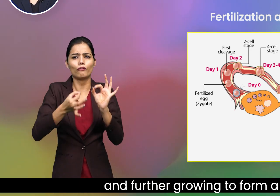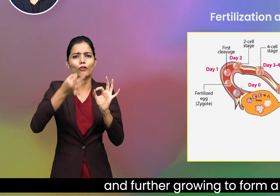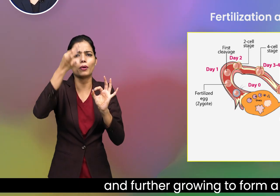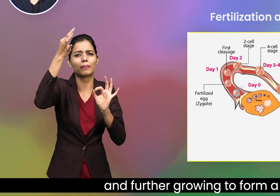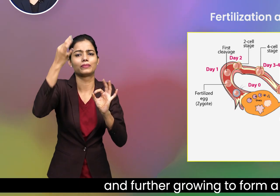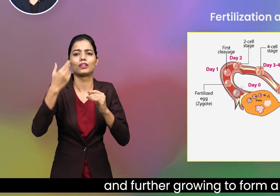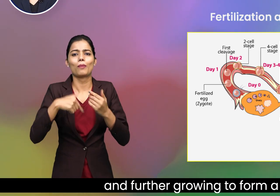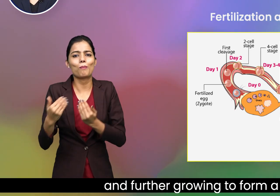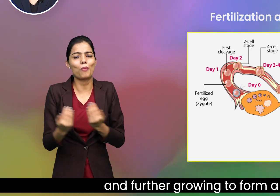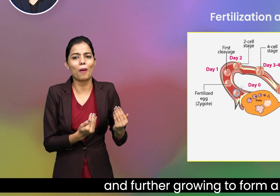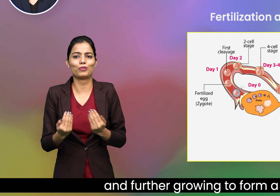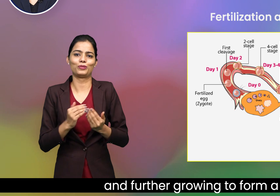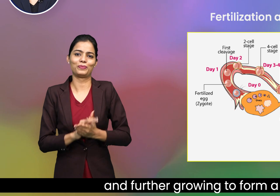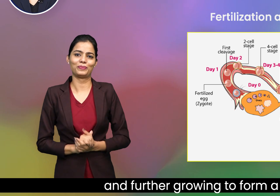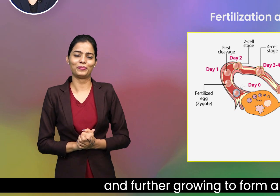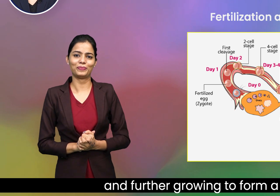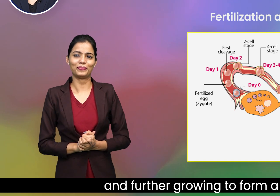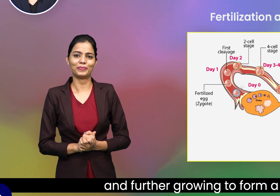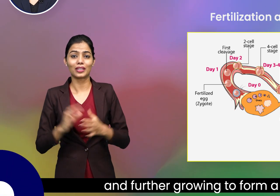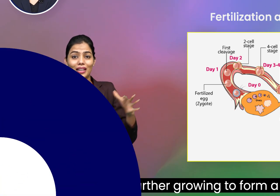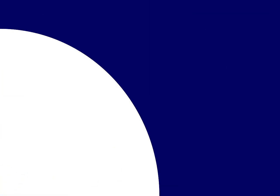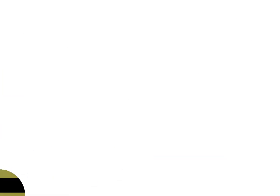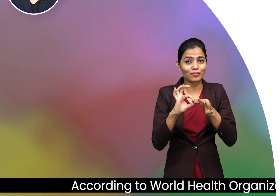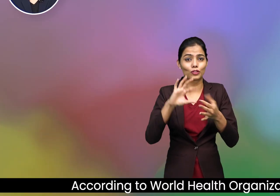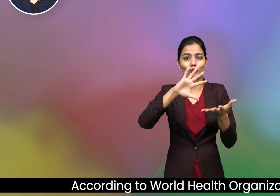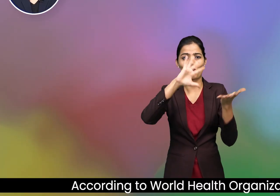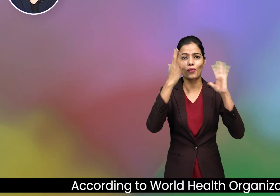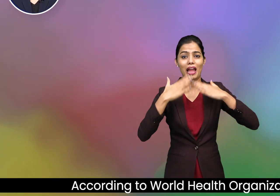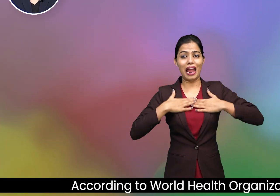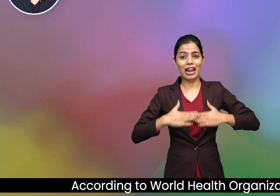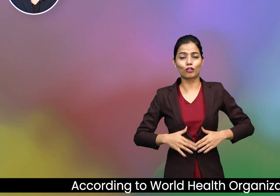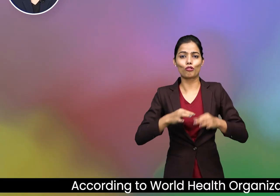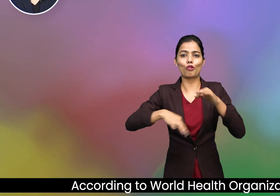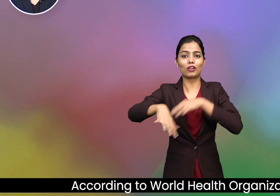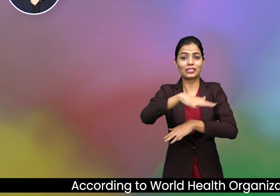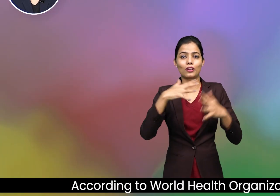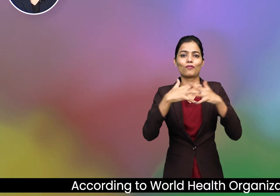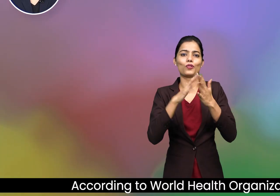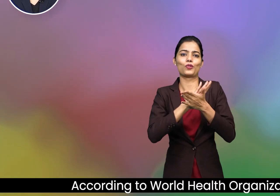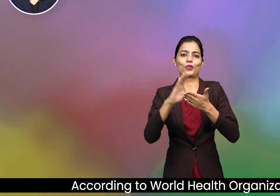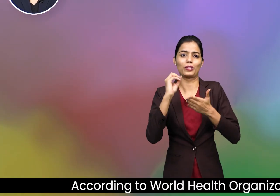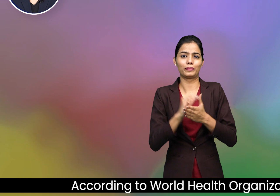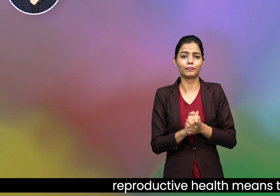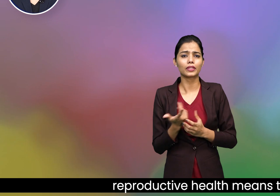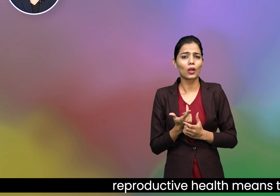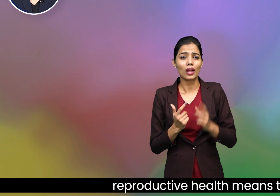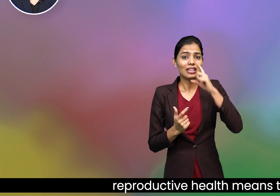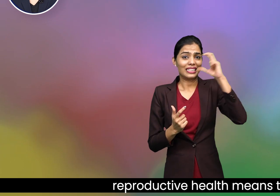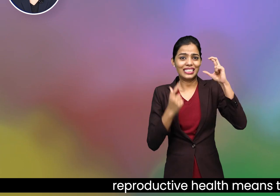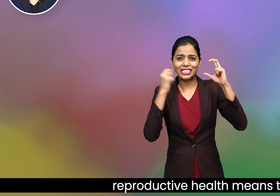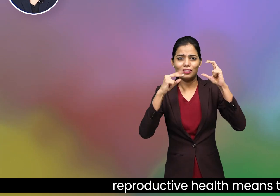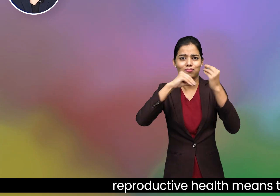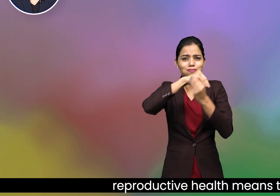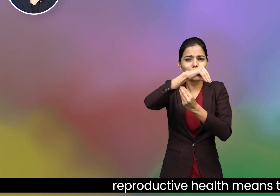and further growing to form a baby. According to World Health Organization, reproductive